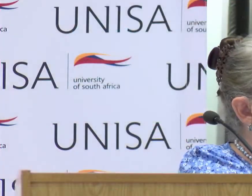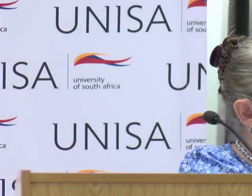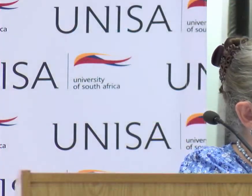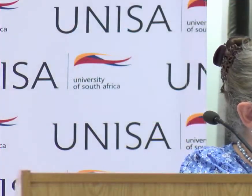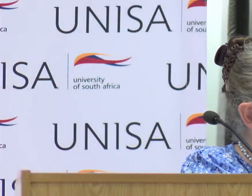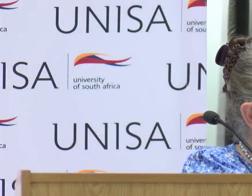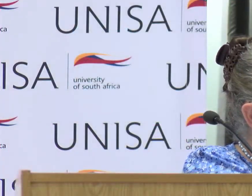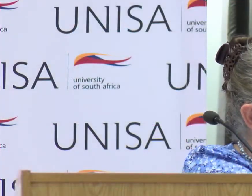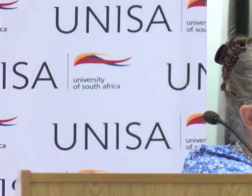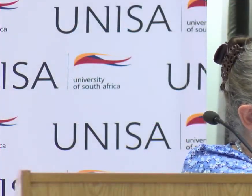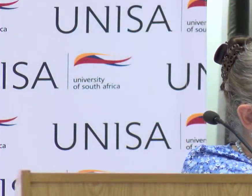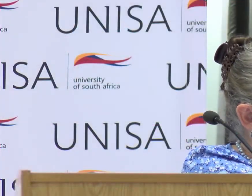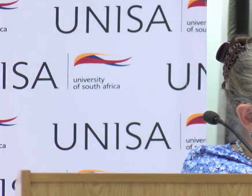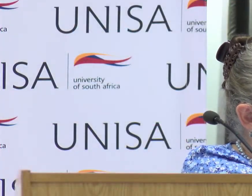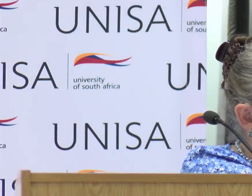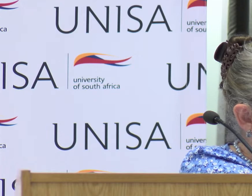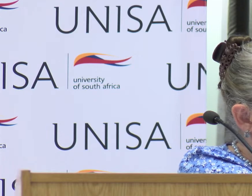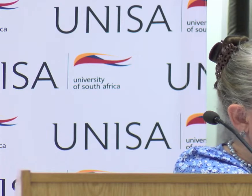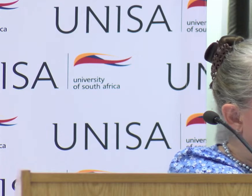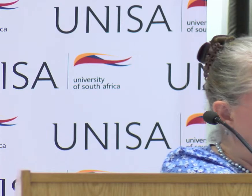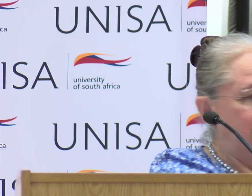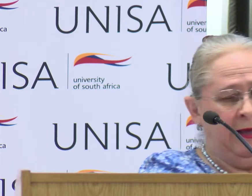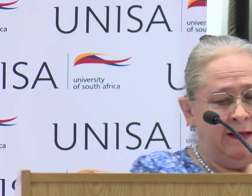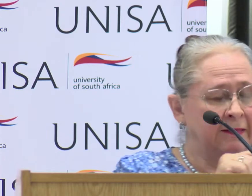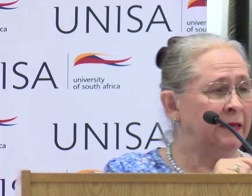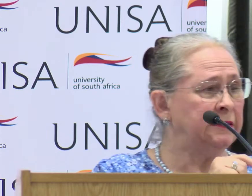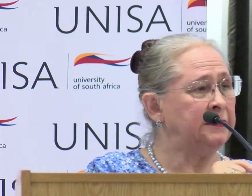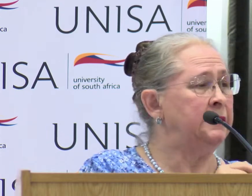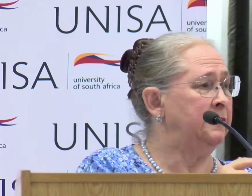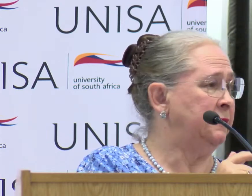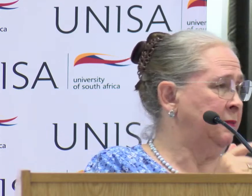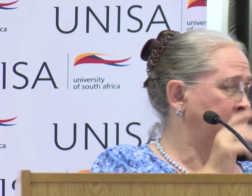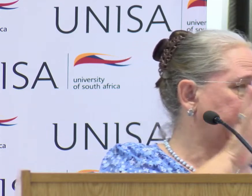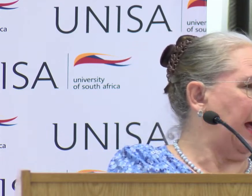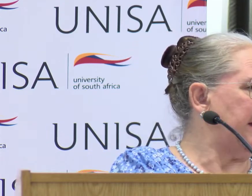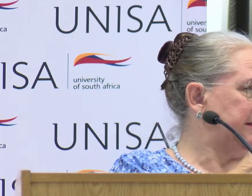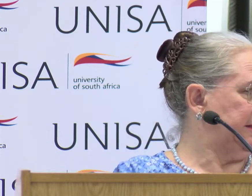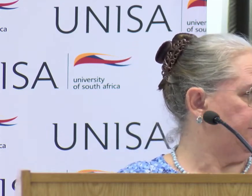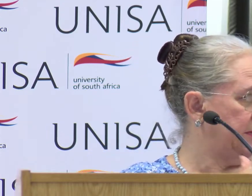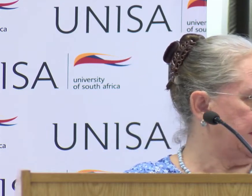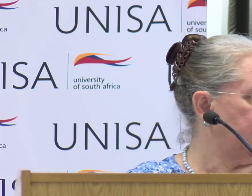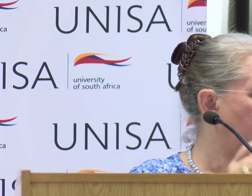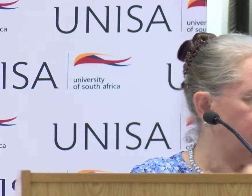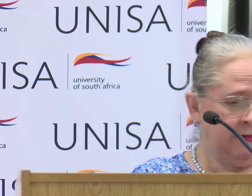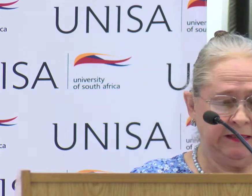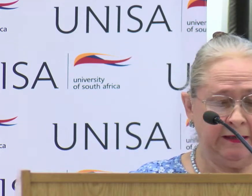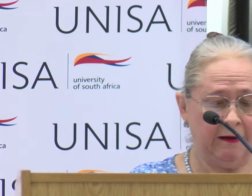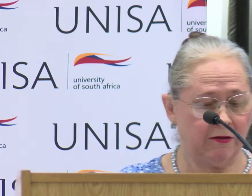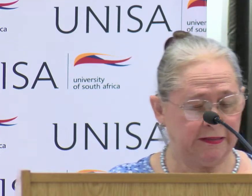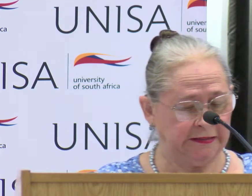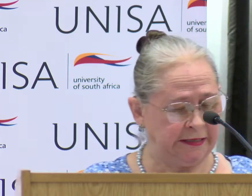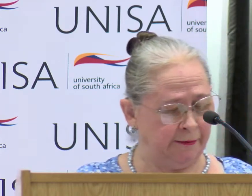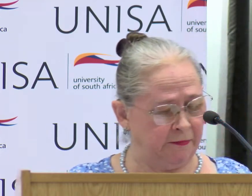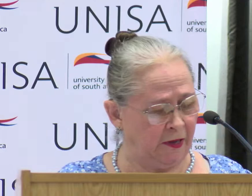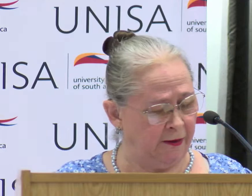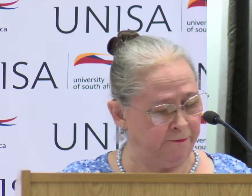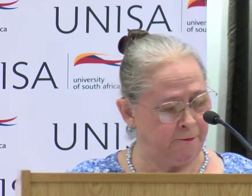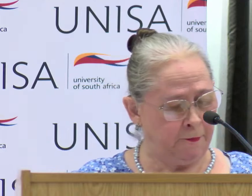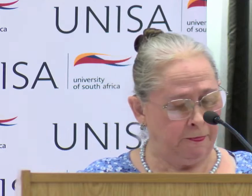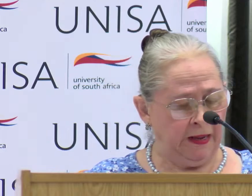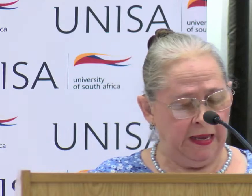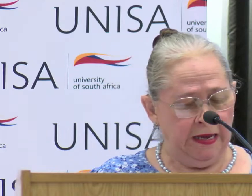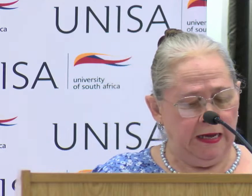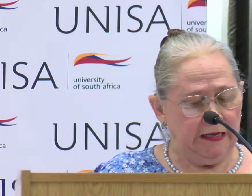the combined method. This is signing and speaking at the same